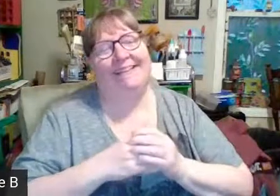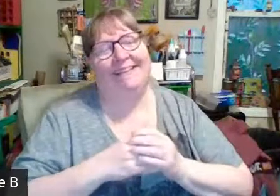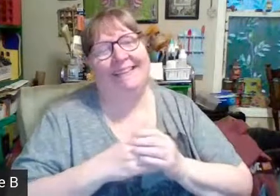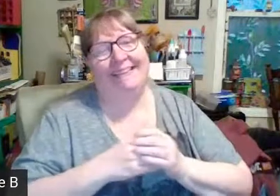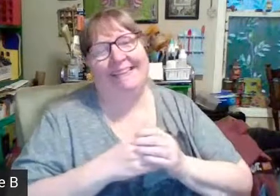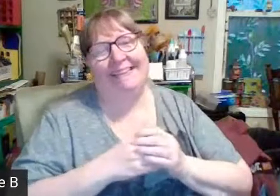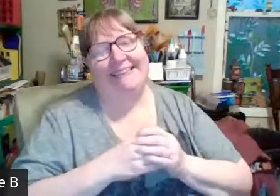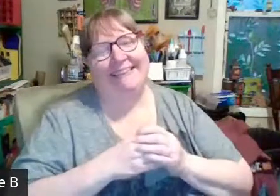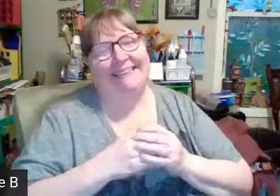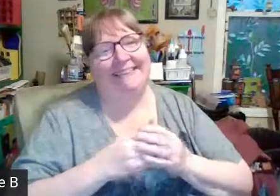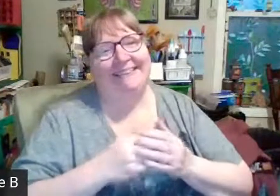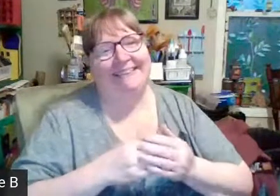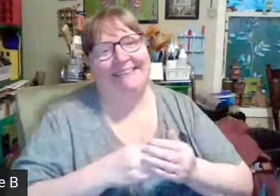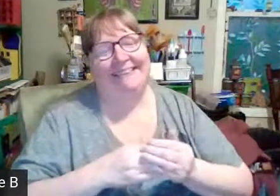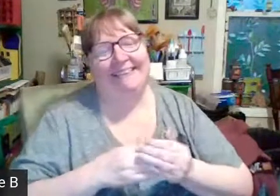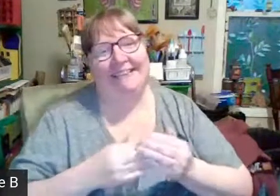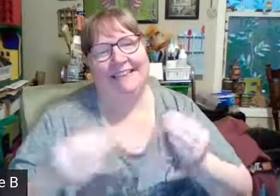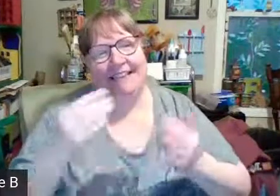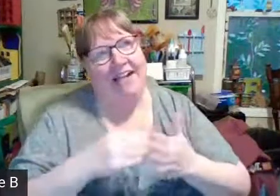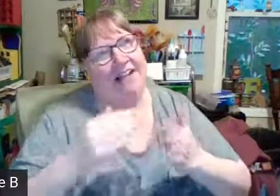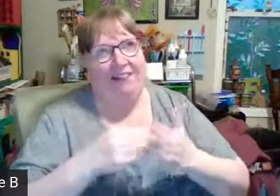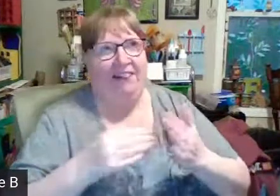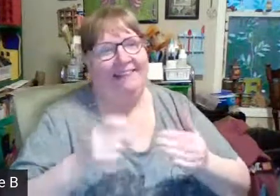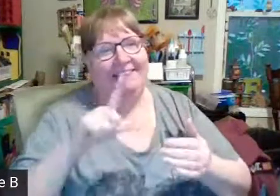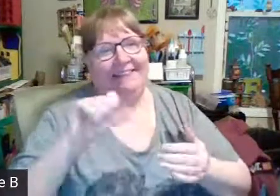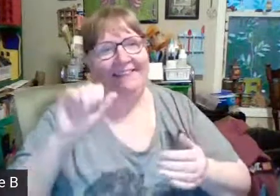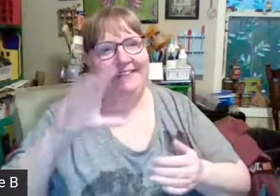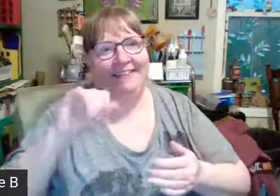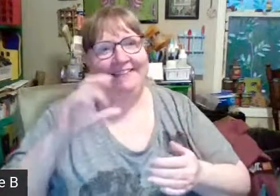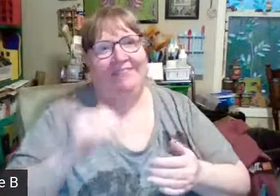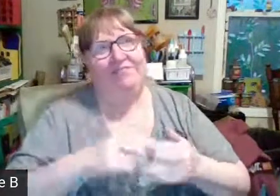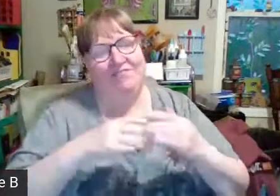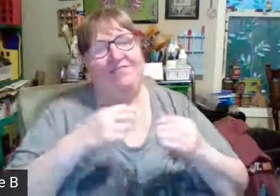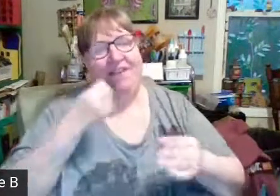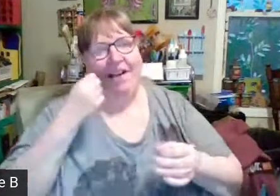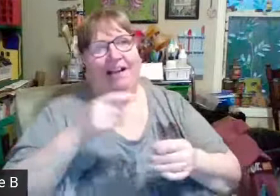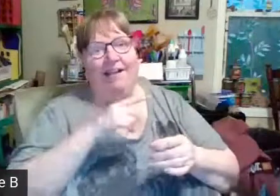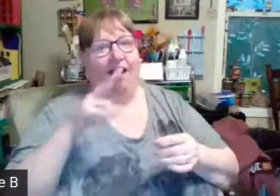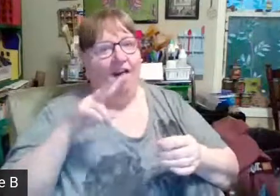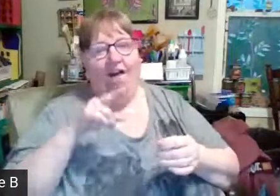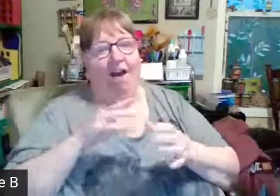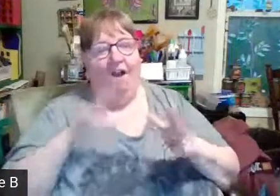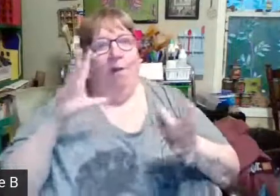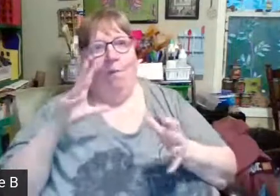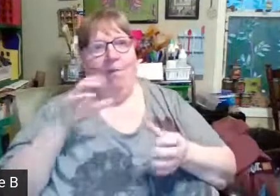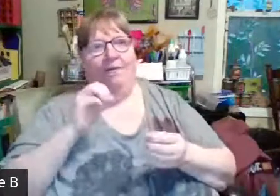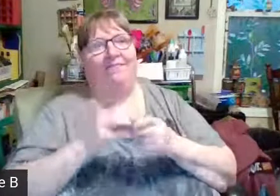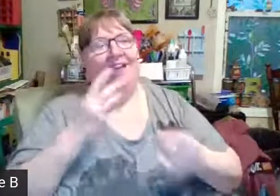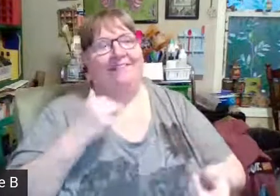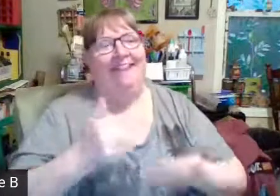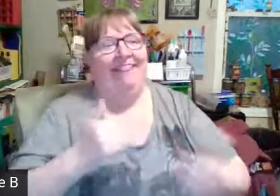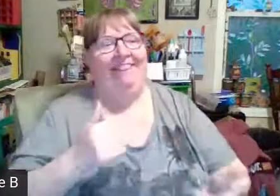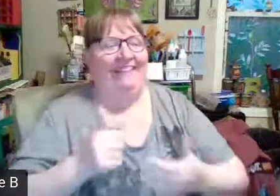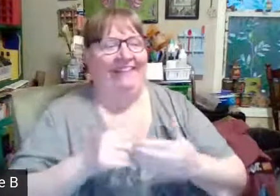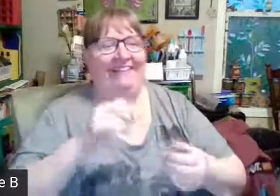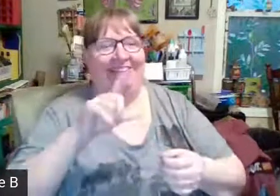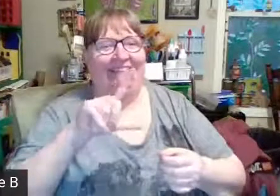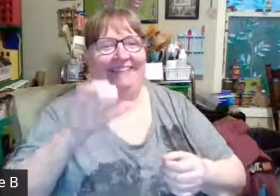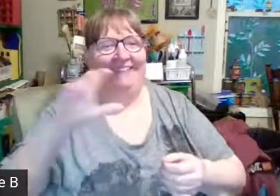places. So, you know, it was really fun finding things to put in the bags that were not specifically what they're thinking they were